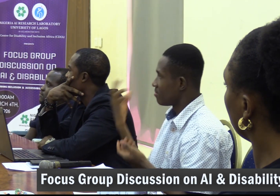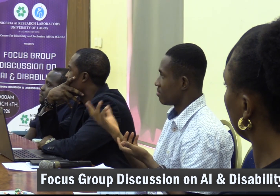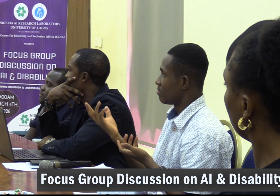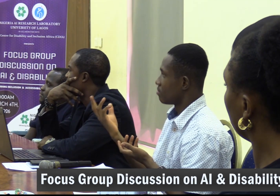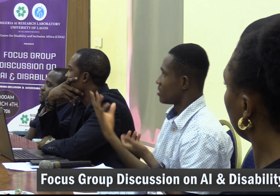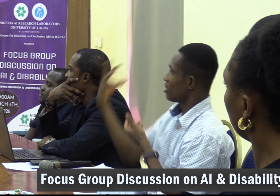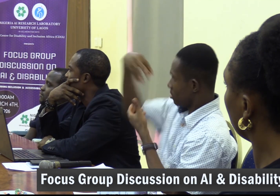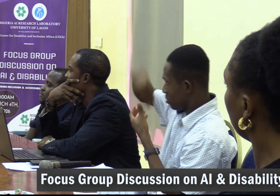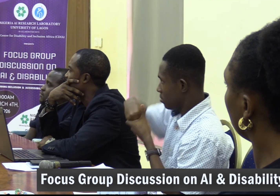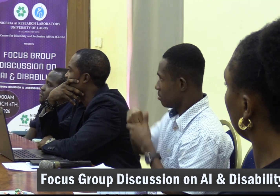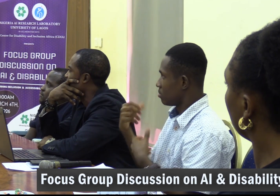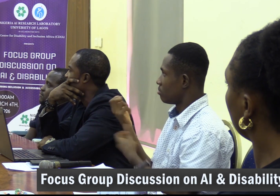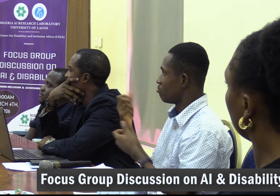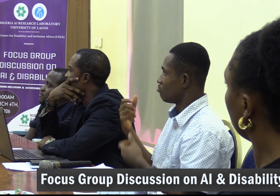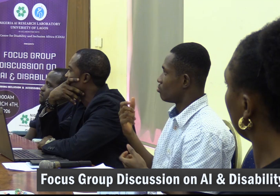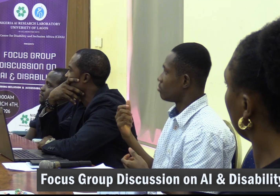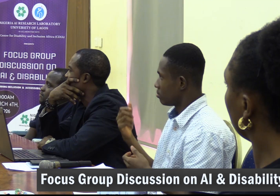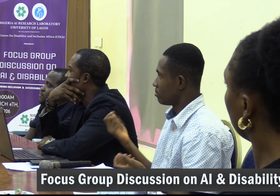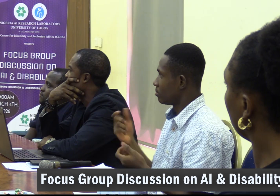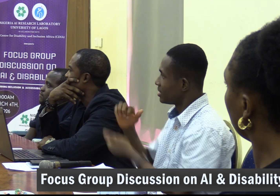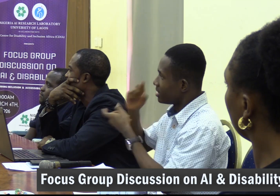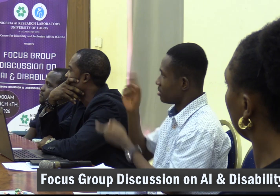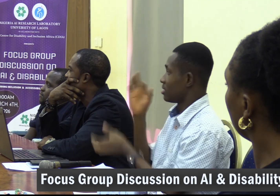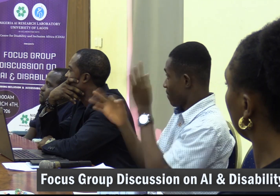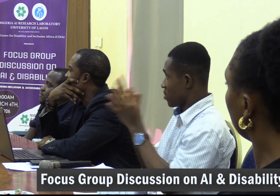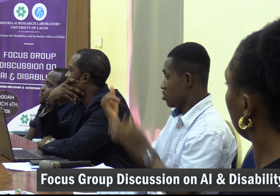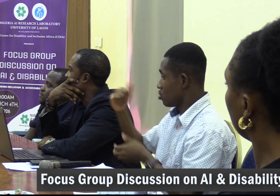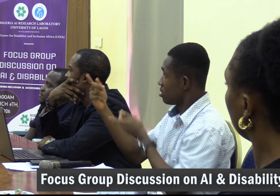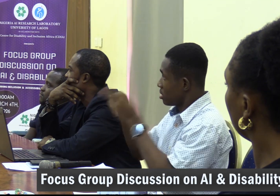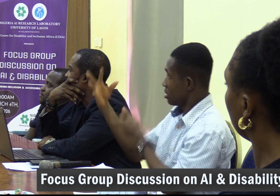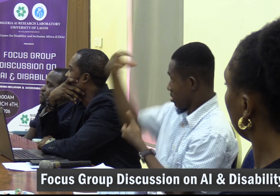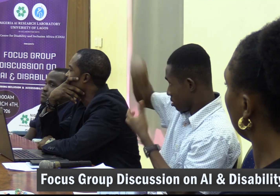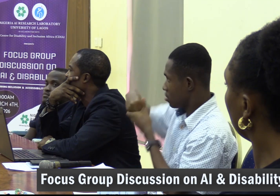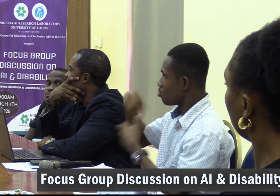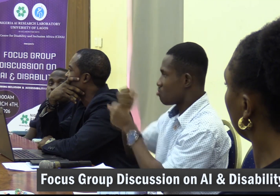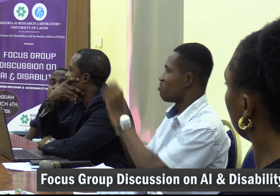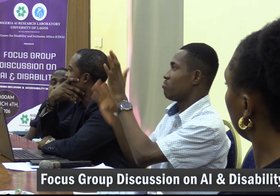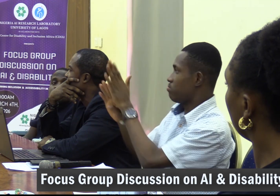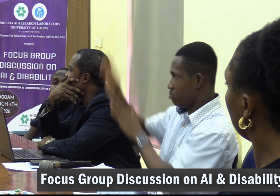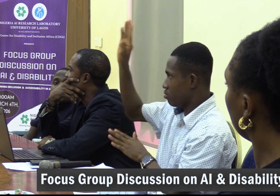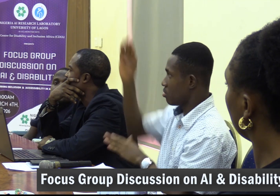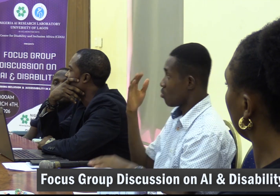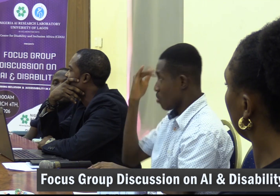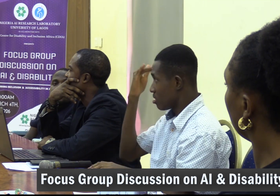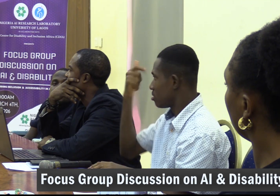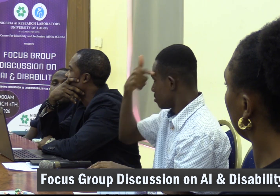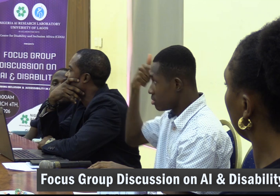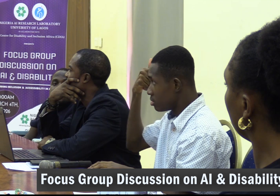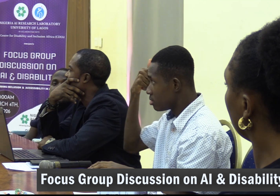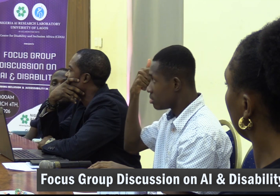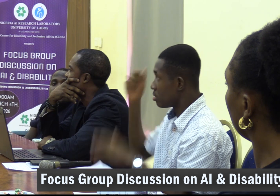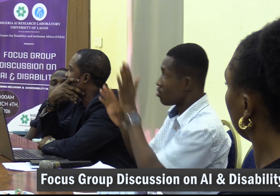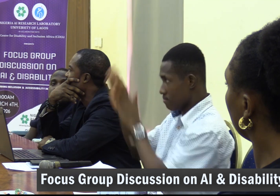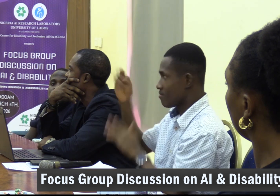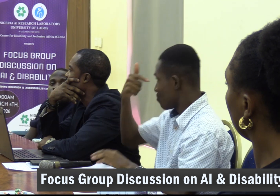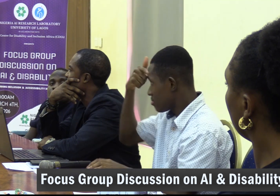I want to see how to understand and bring inclusivity into our work so that we can develop